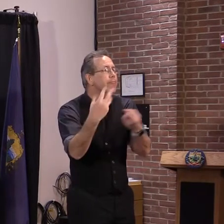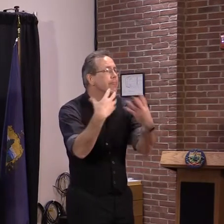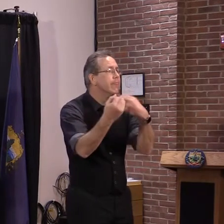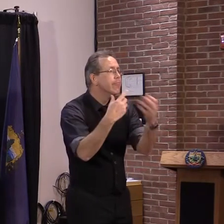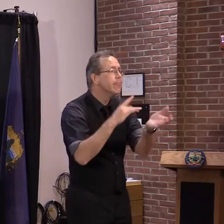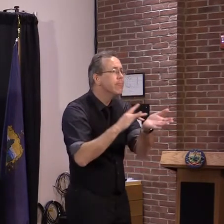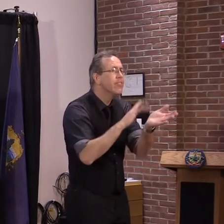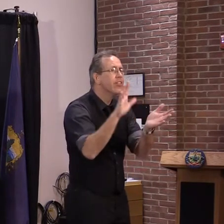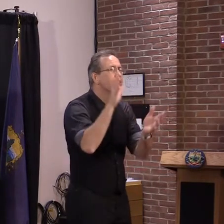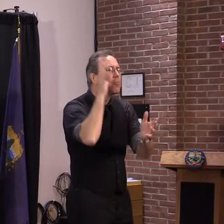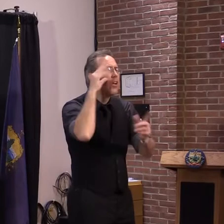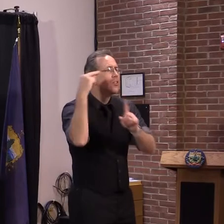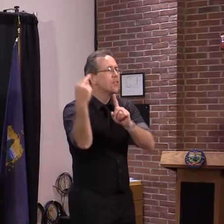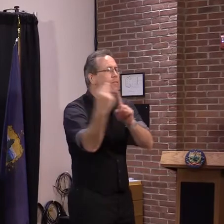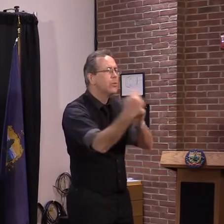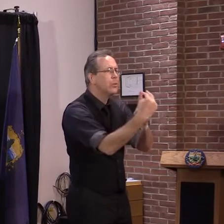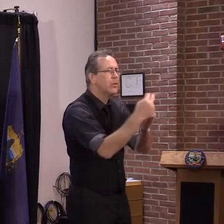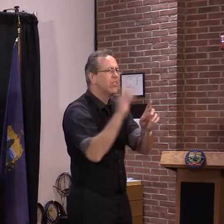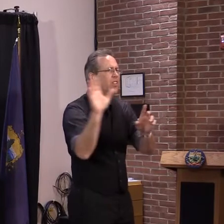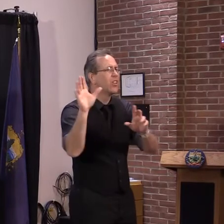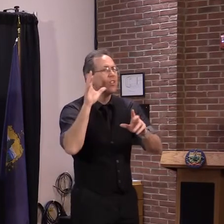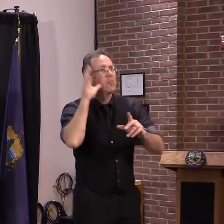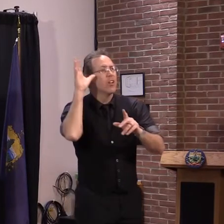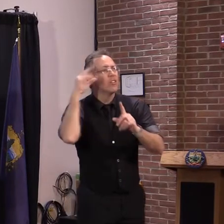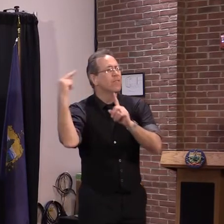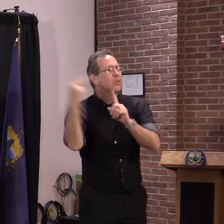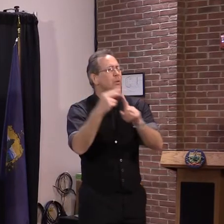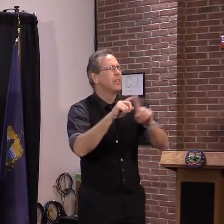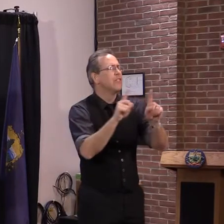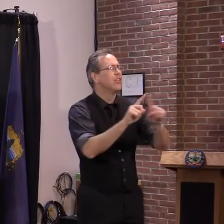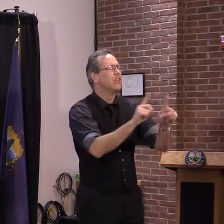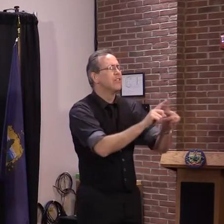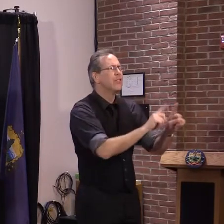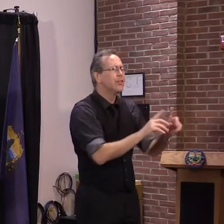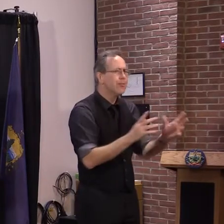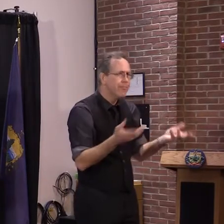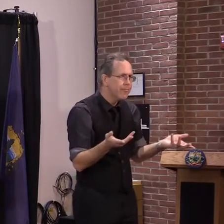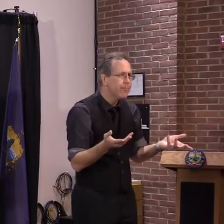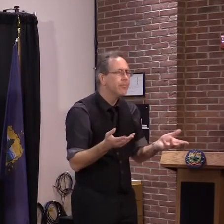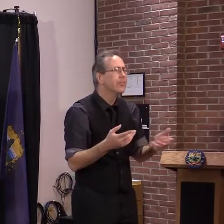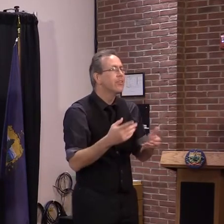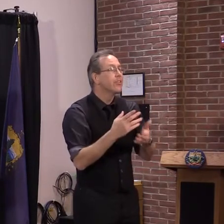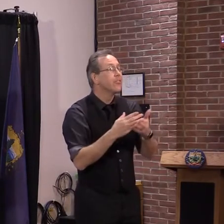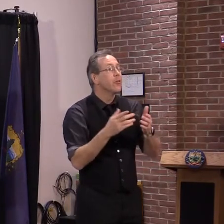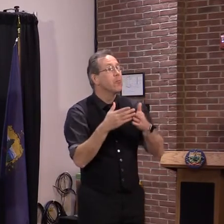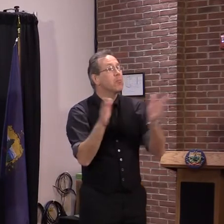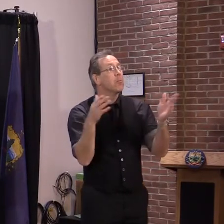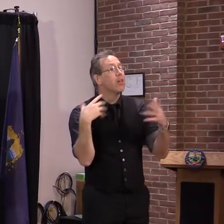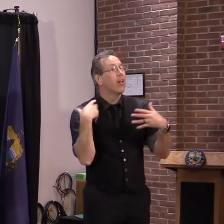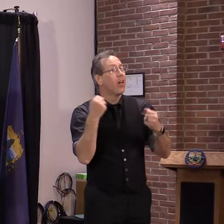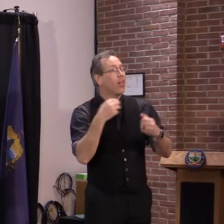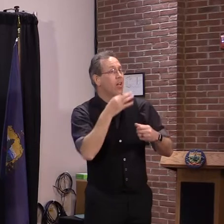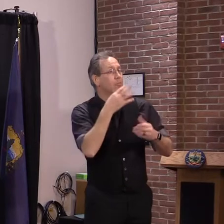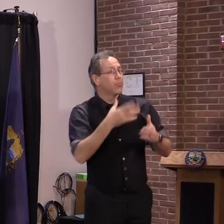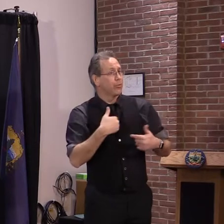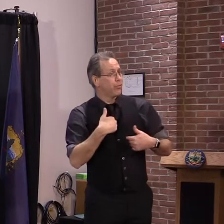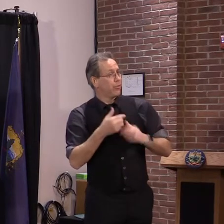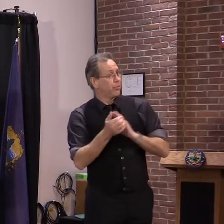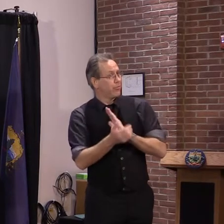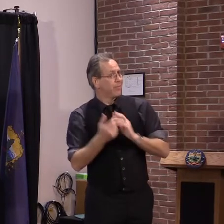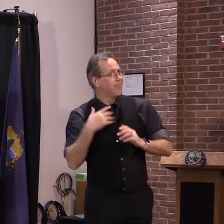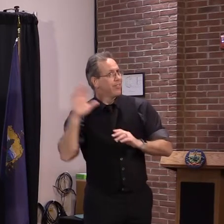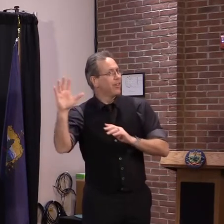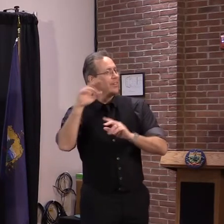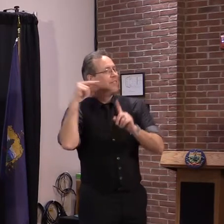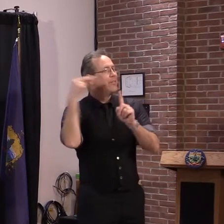sides, just like you can find a public health expert on one side or another, should you choose. But